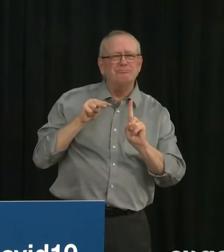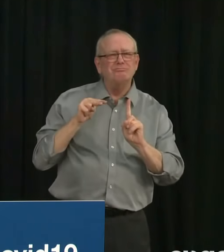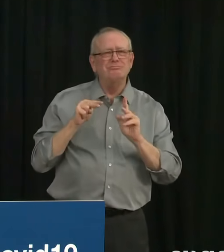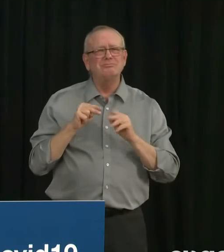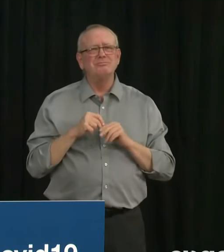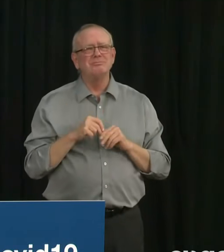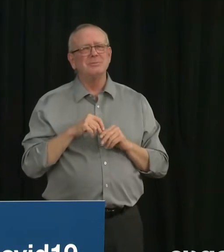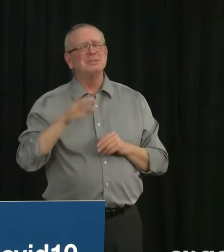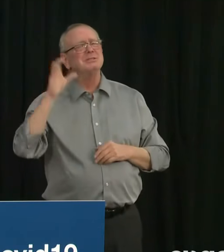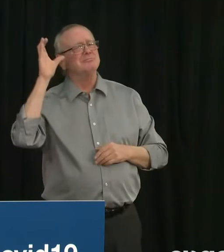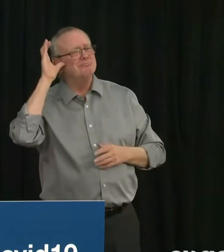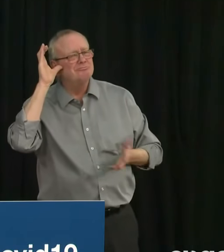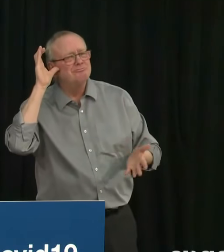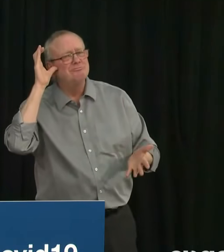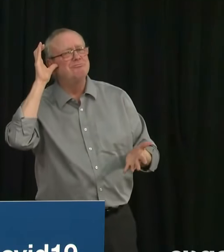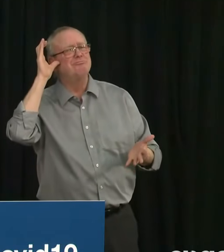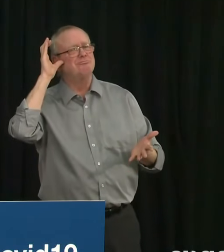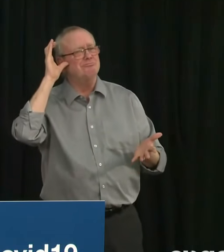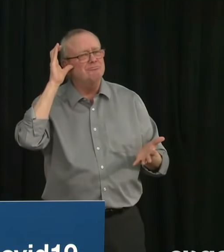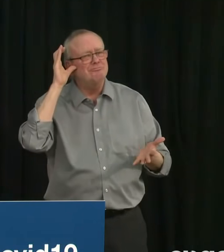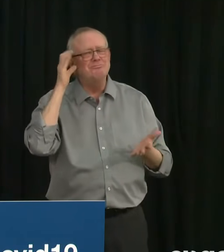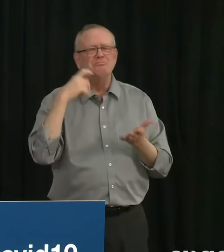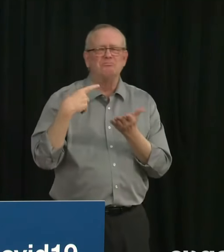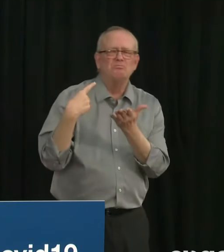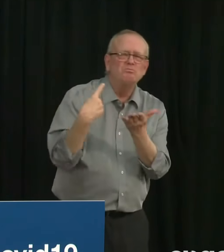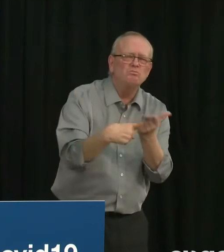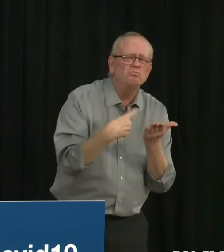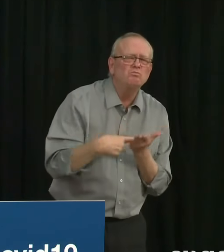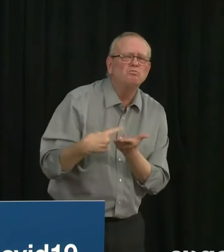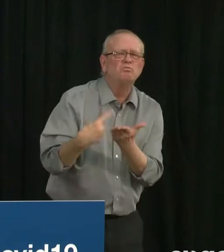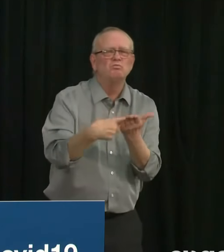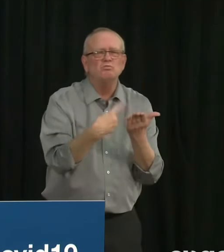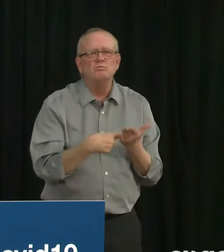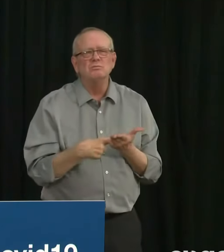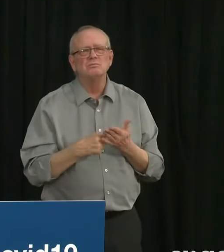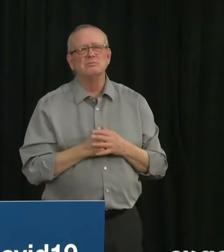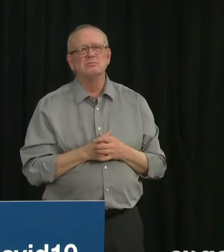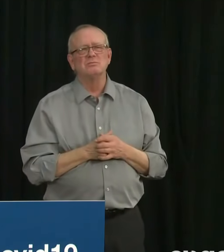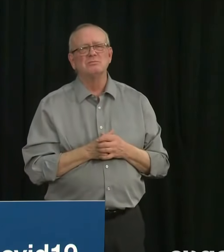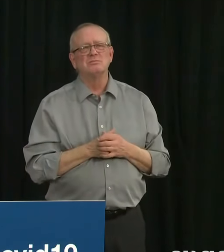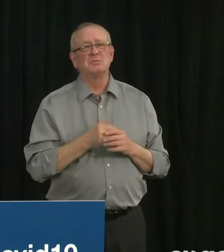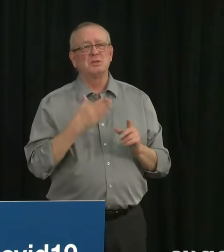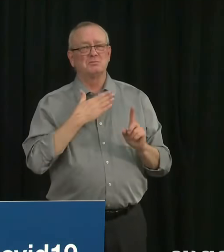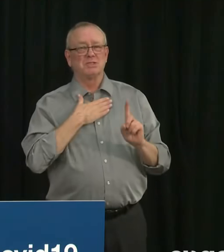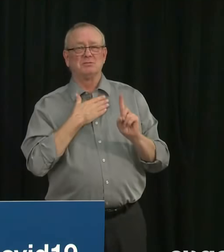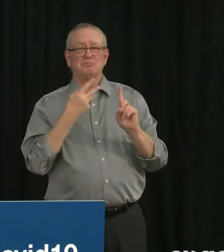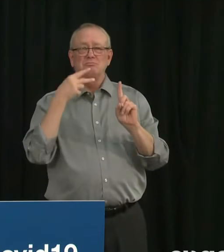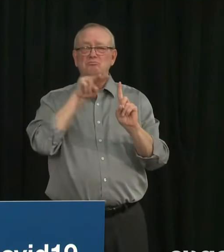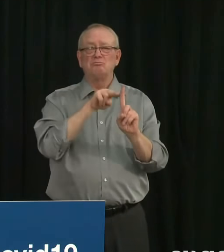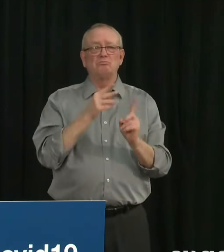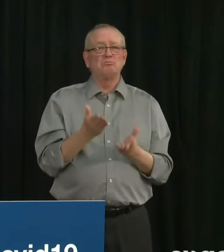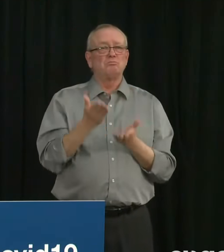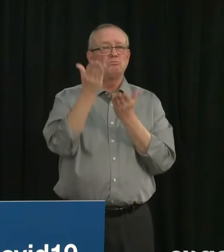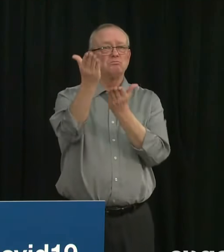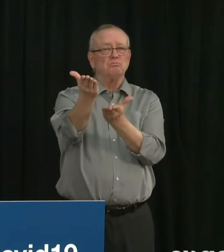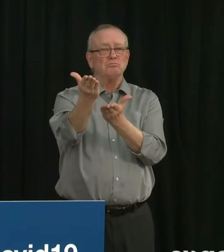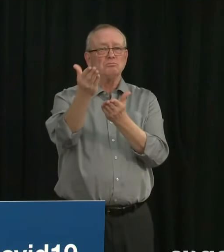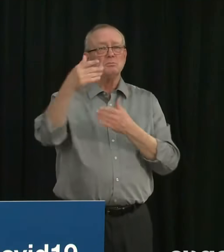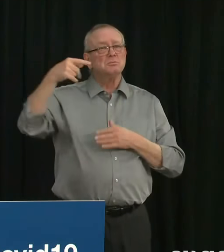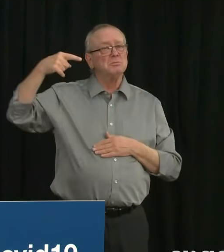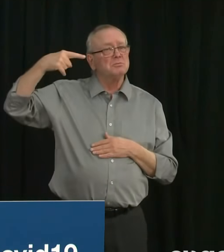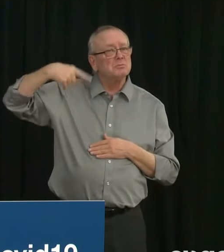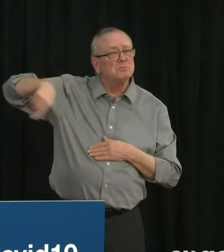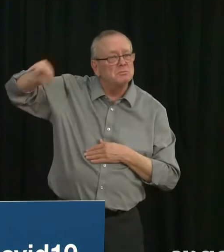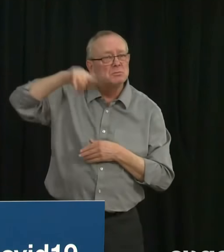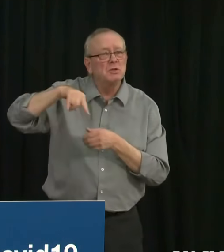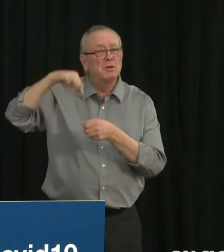in that conversation that those elected leaders know my perspective and then take that into account and make the final decision as